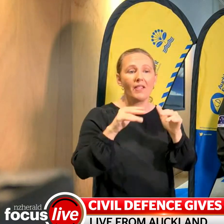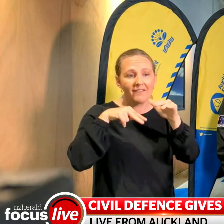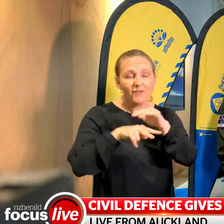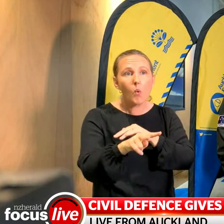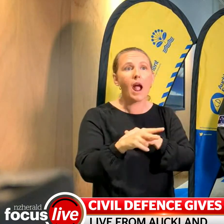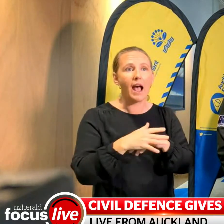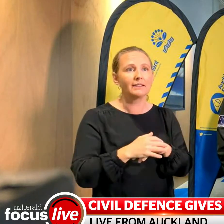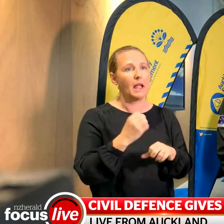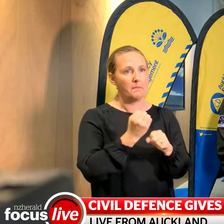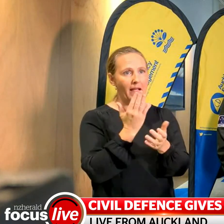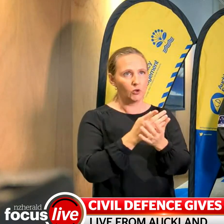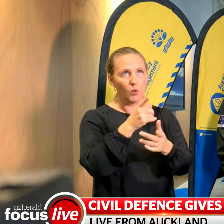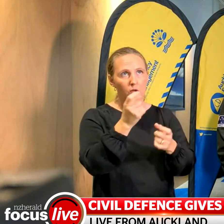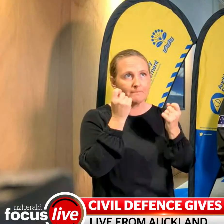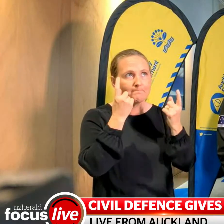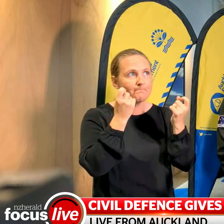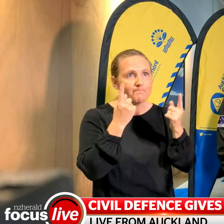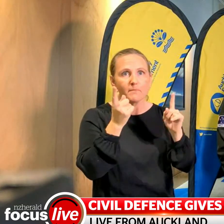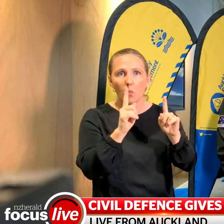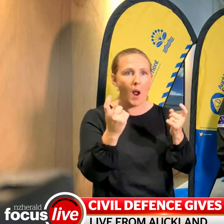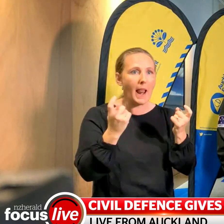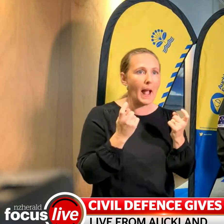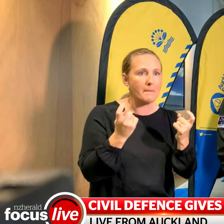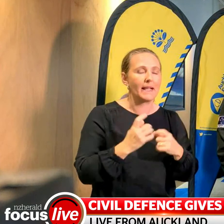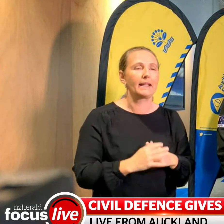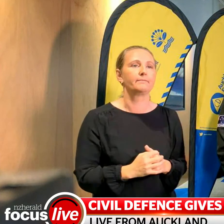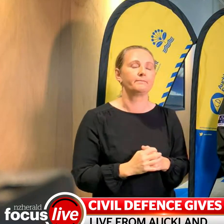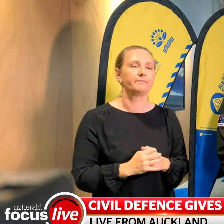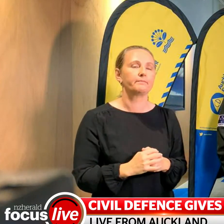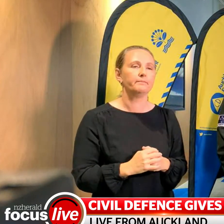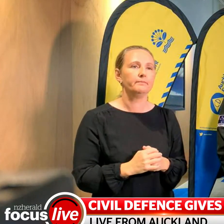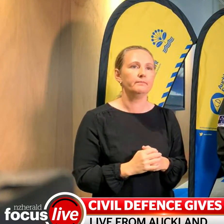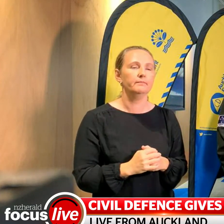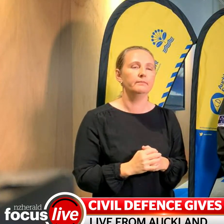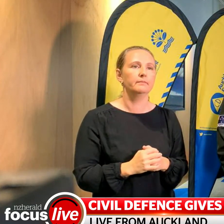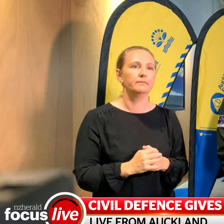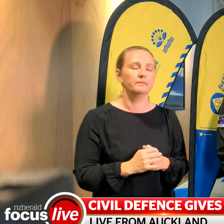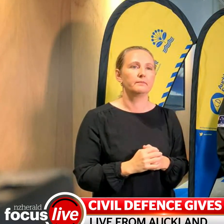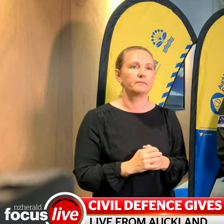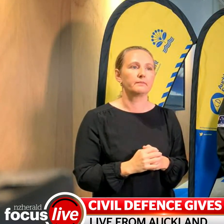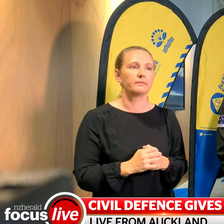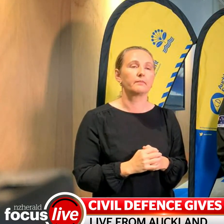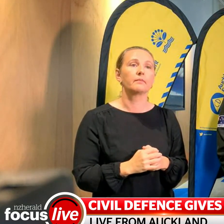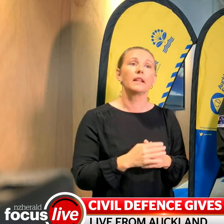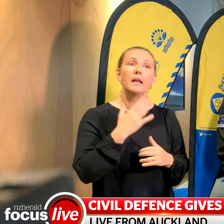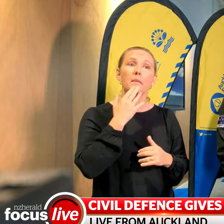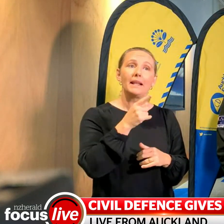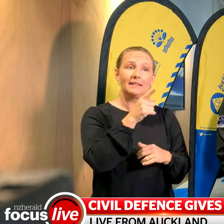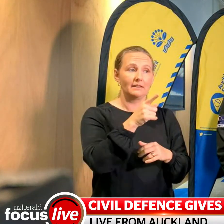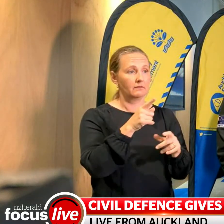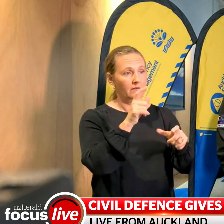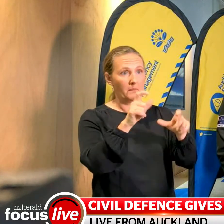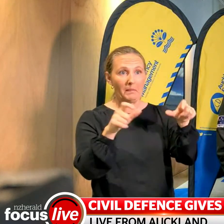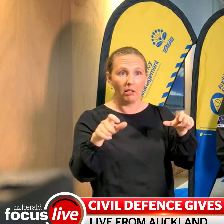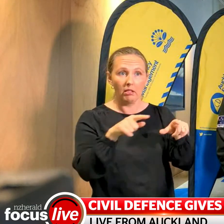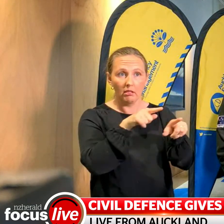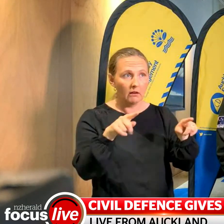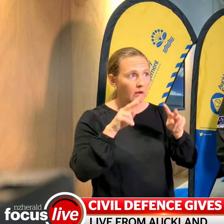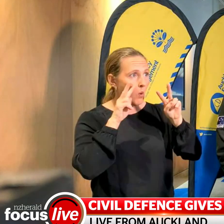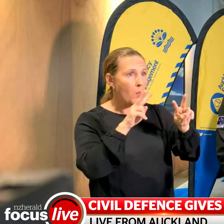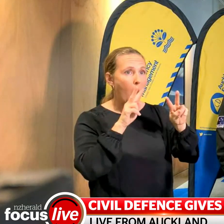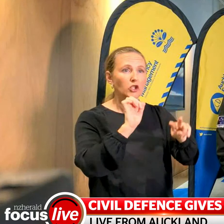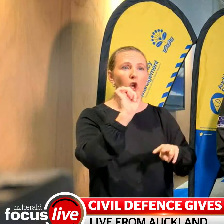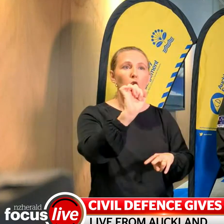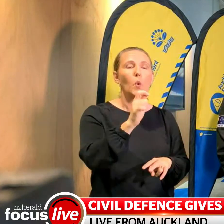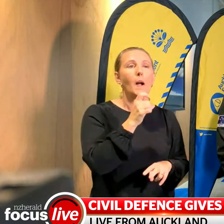the situation. Please also stay very closely attuned to the channels, the media channels and social media channels of